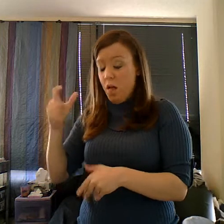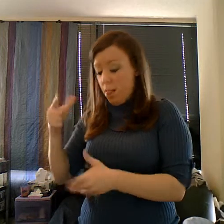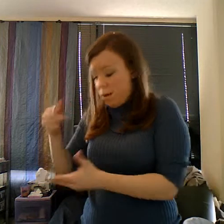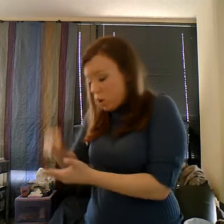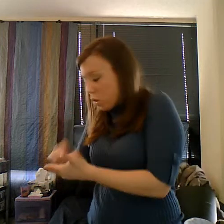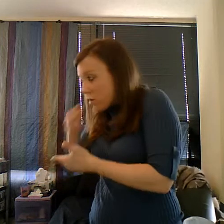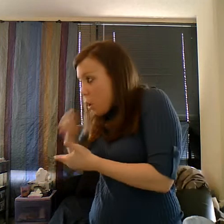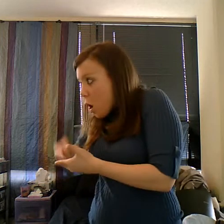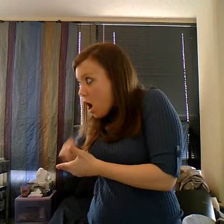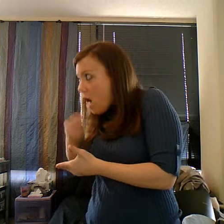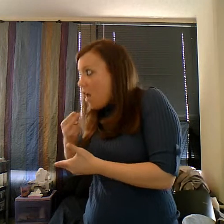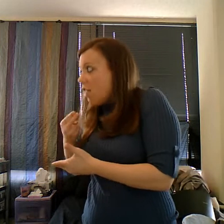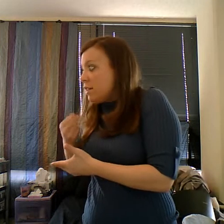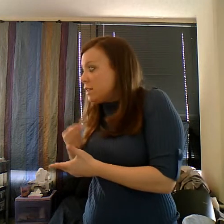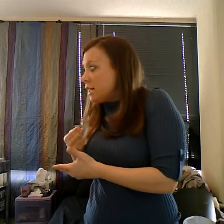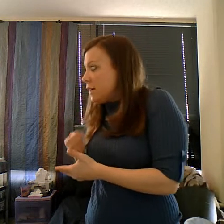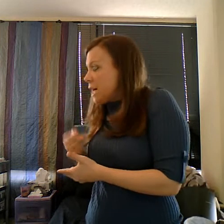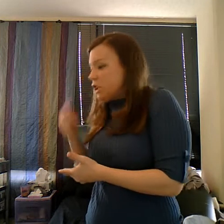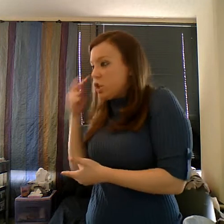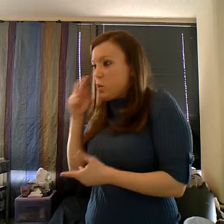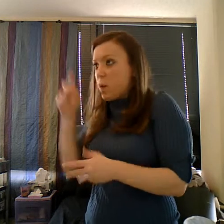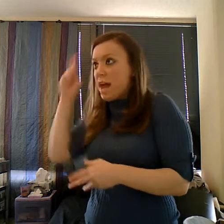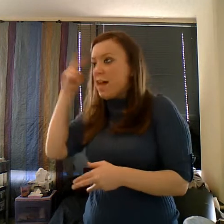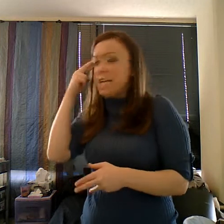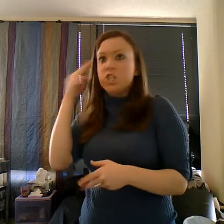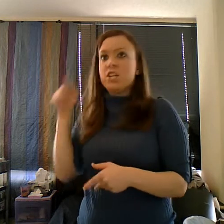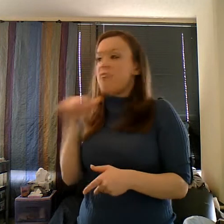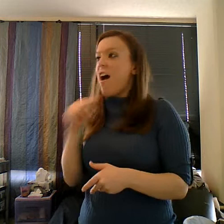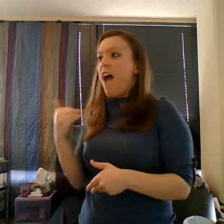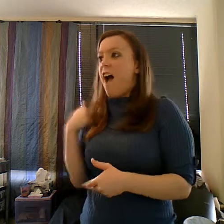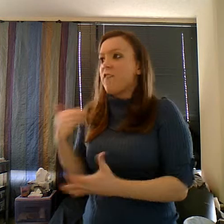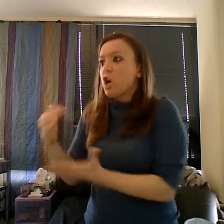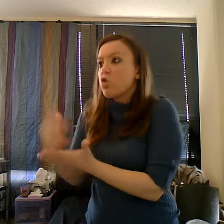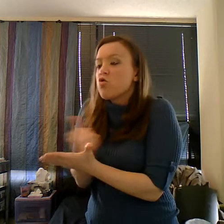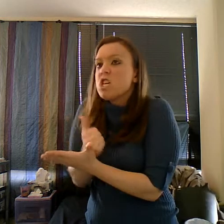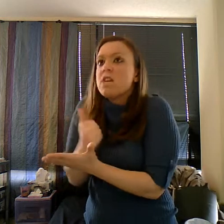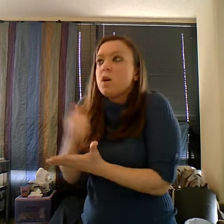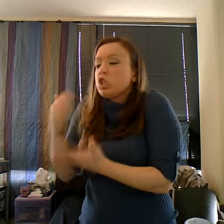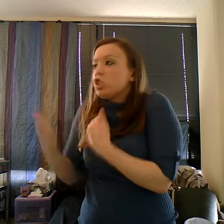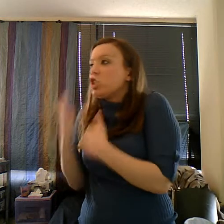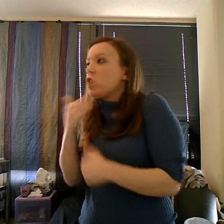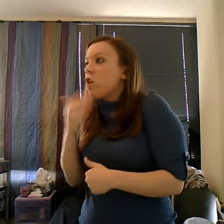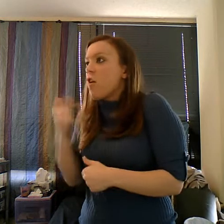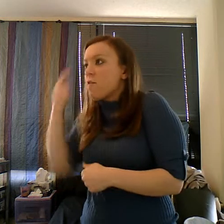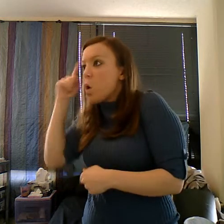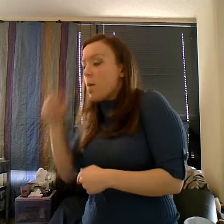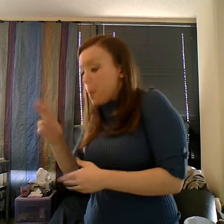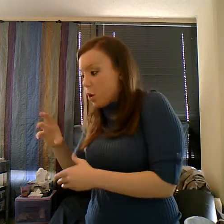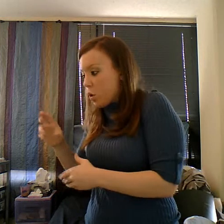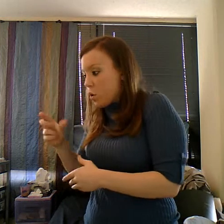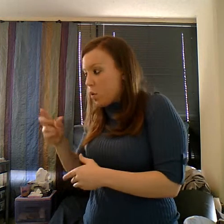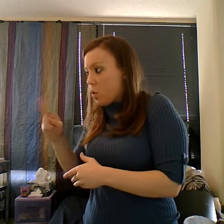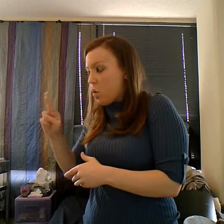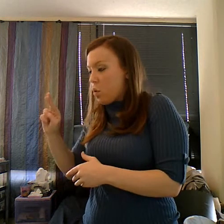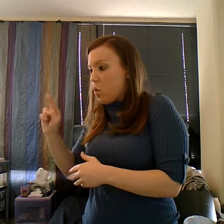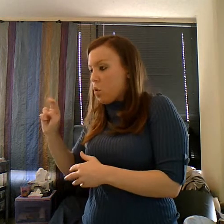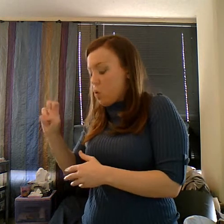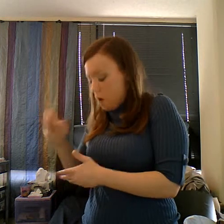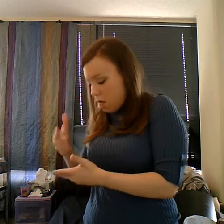gruel. So she left. And as soon as she was out the door, the cat walked up to the gruel, sniffed it, and thought, that